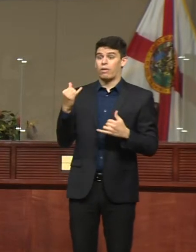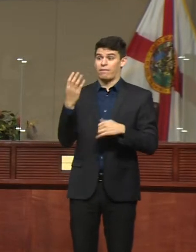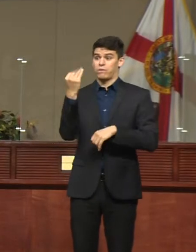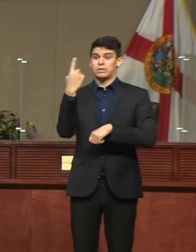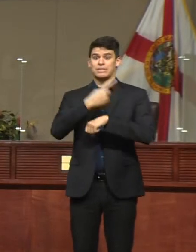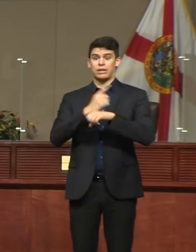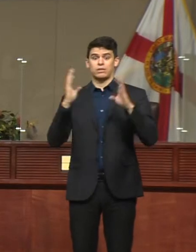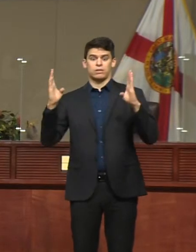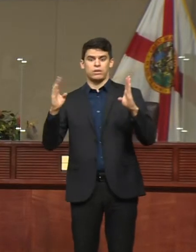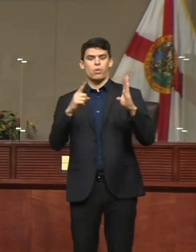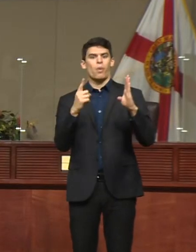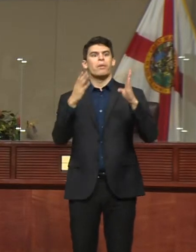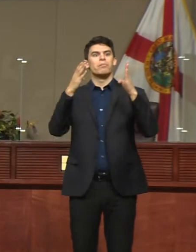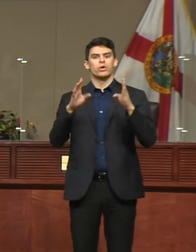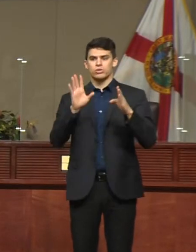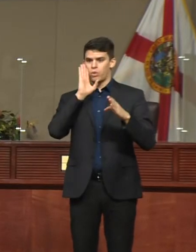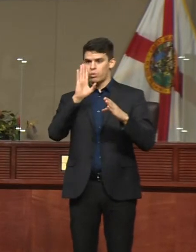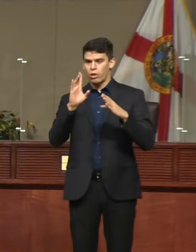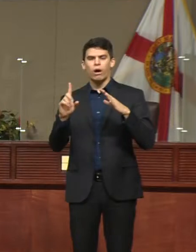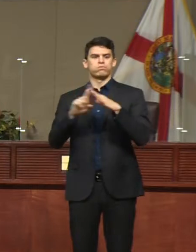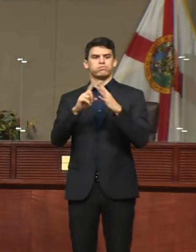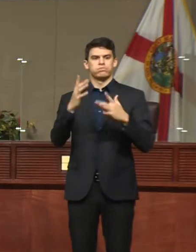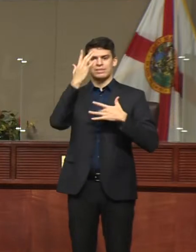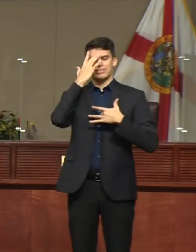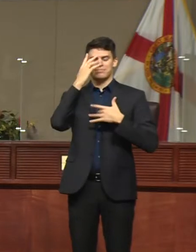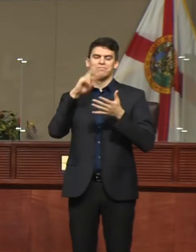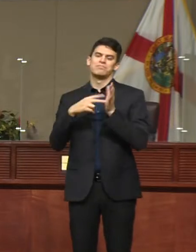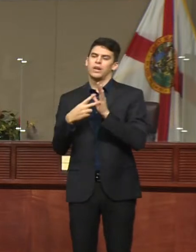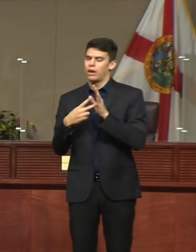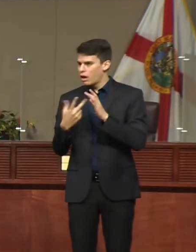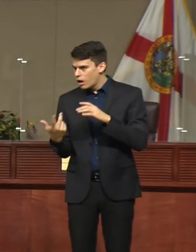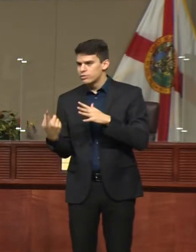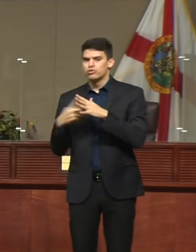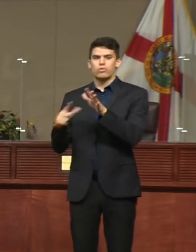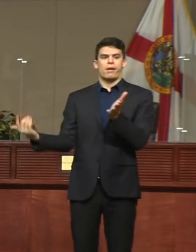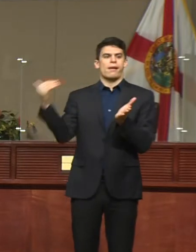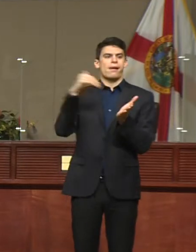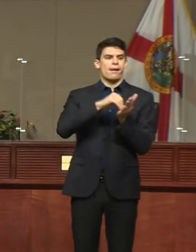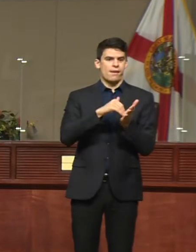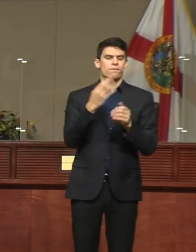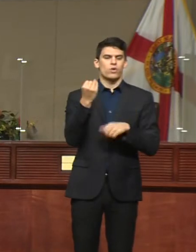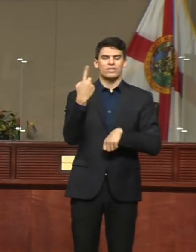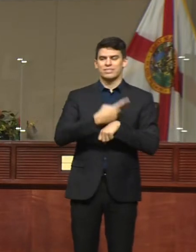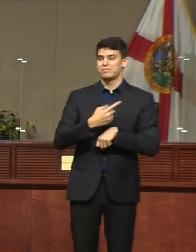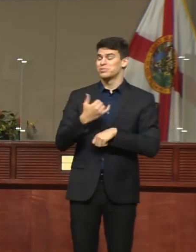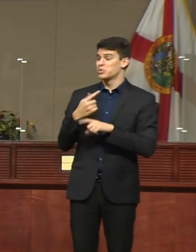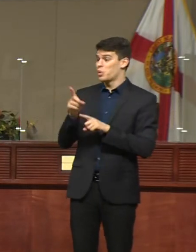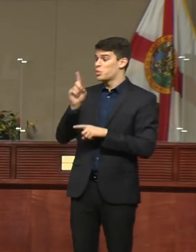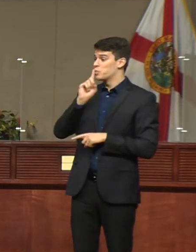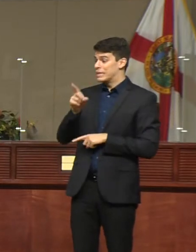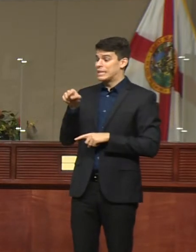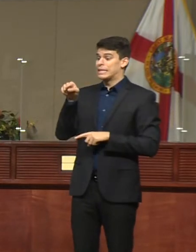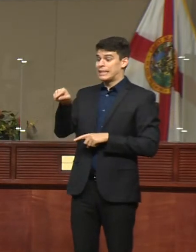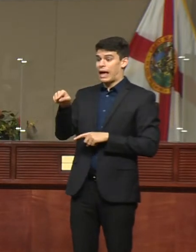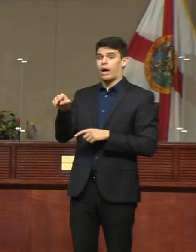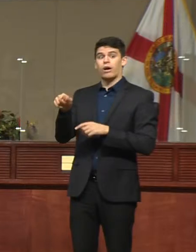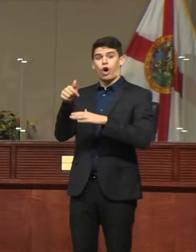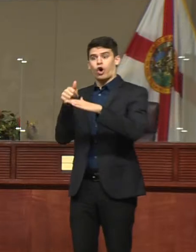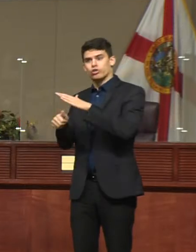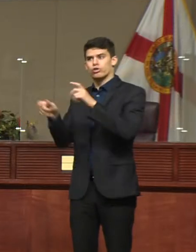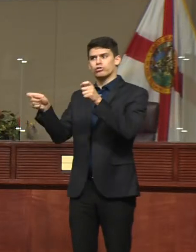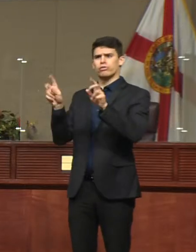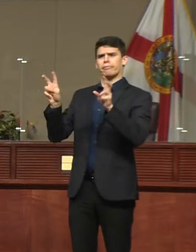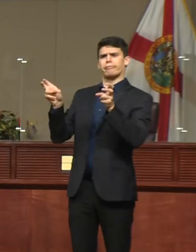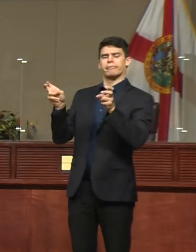will start the clock again. So in that regard, it's not under control, because under control would be when things